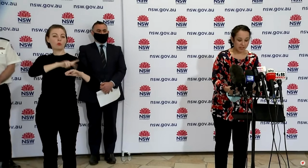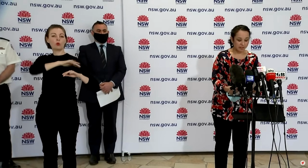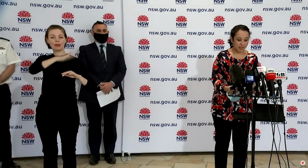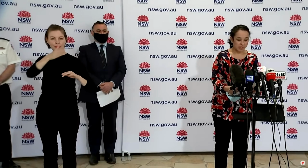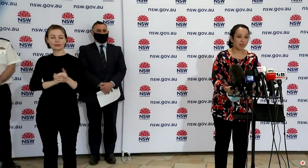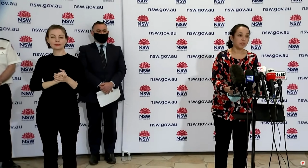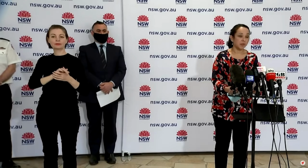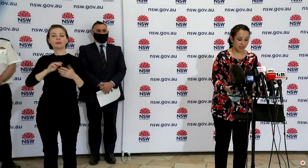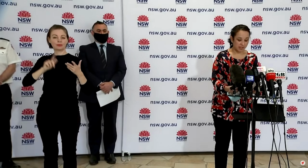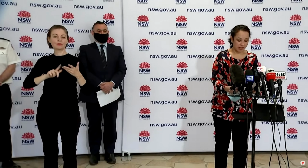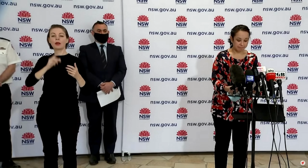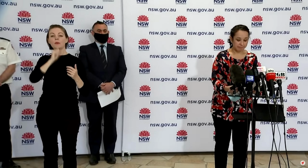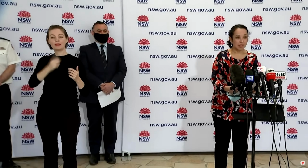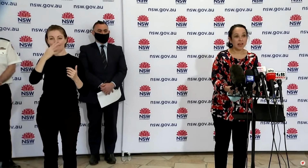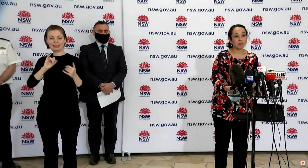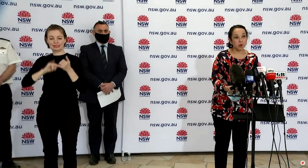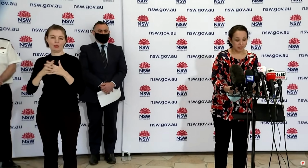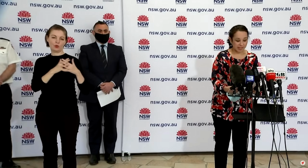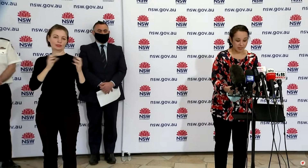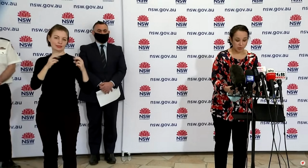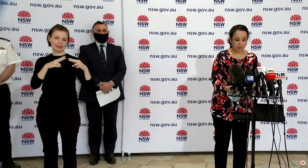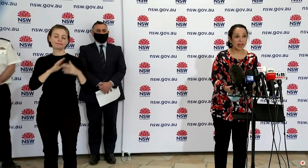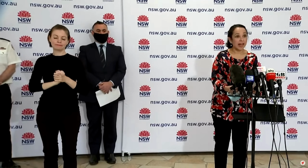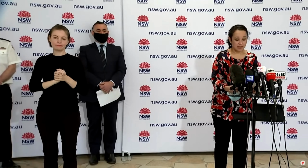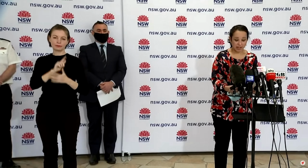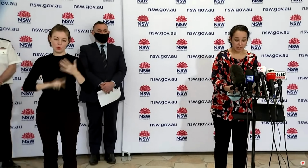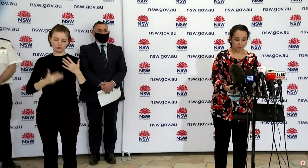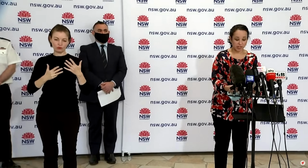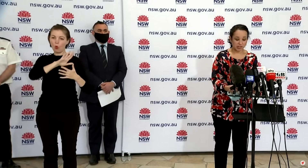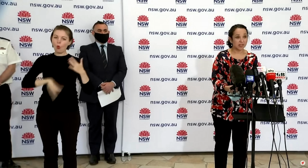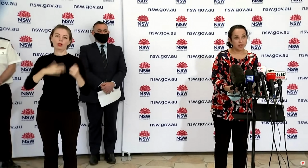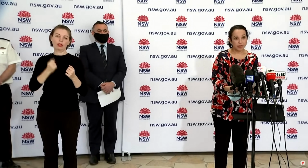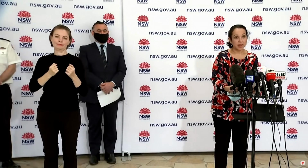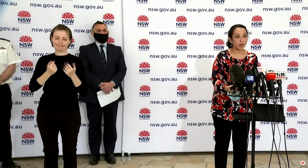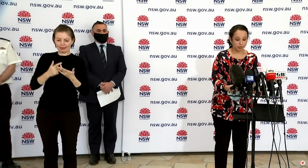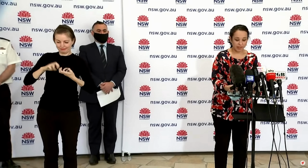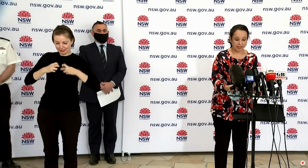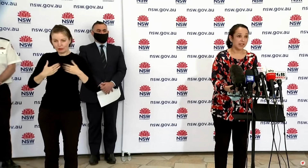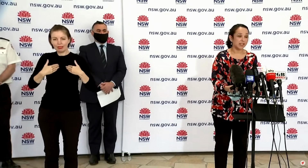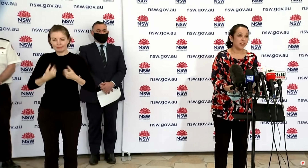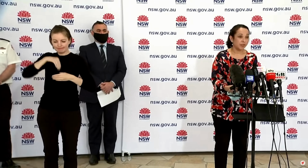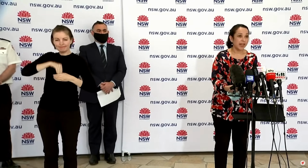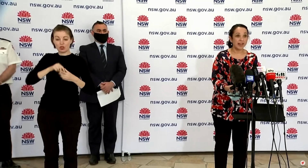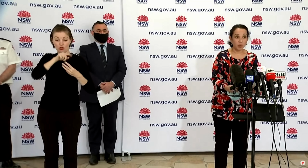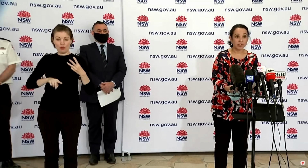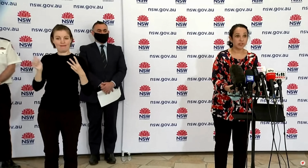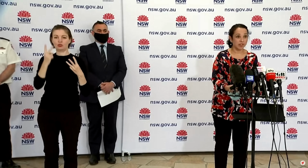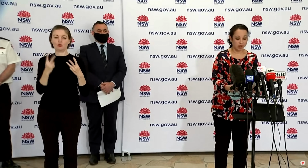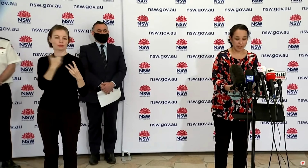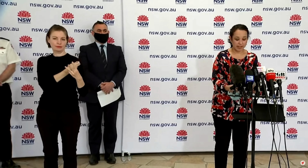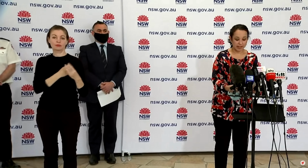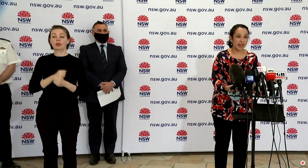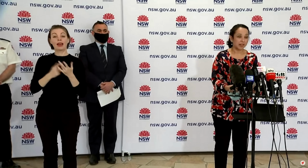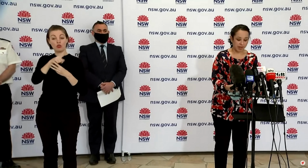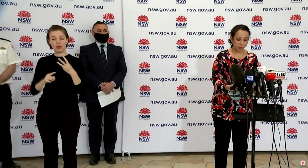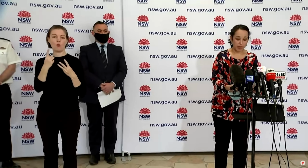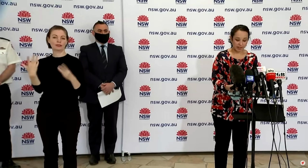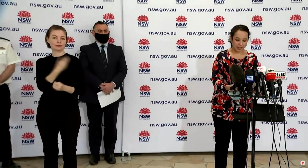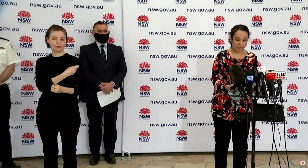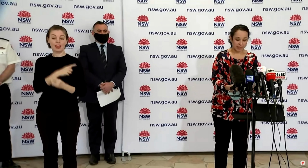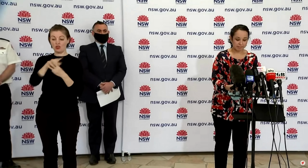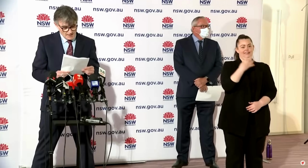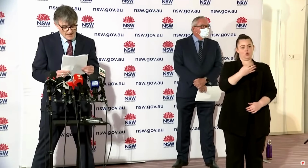a man in his 50s from southwestern Sydney. All of these individuals had underlying health conditions. 3 were fully vaccinated, 3 had 1 dose of a COVID vaccine, and 3